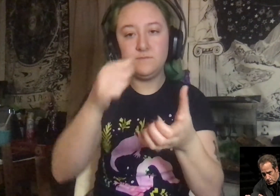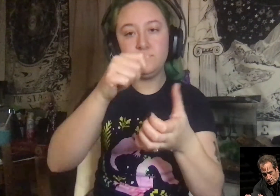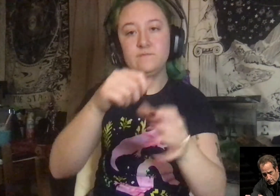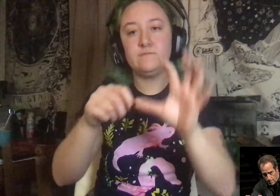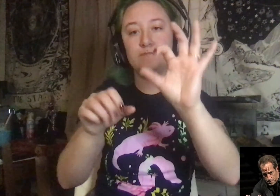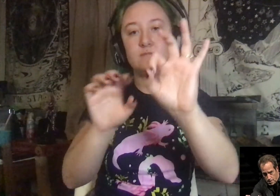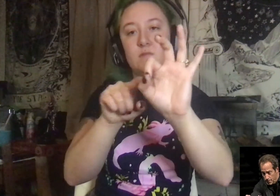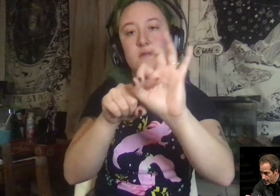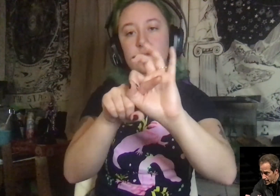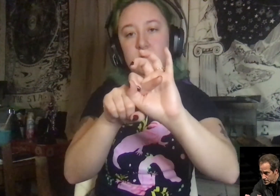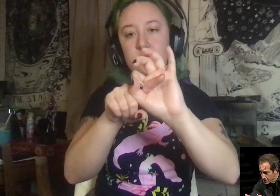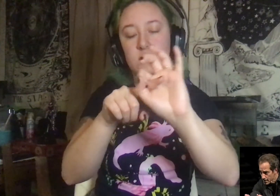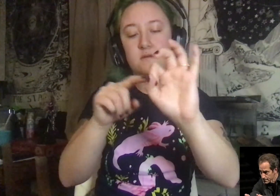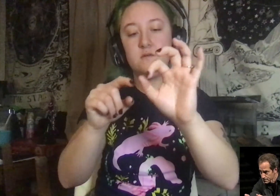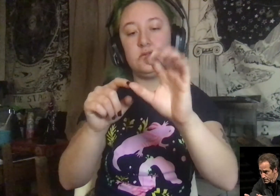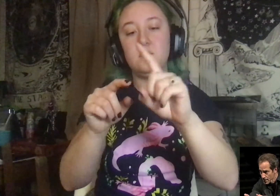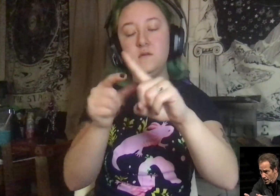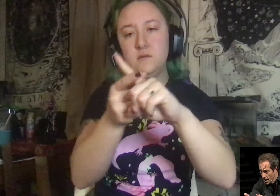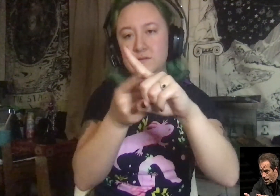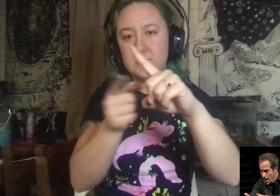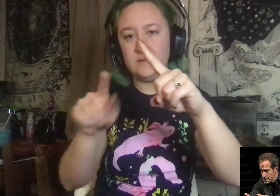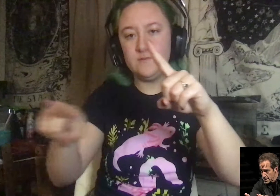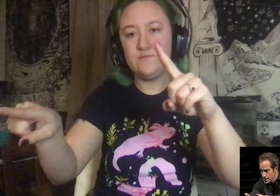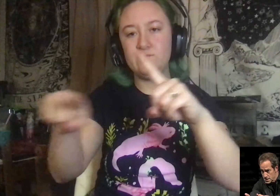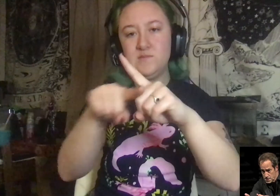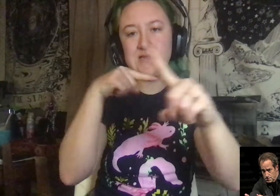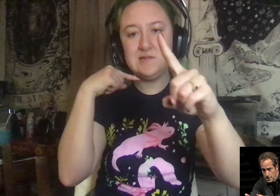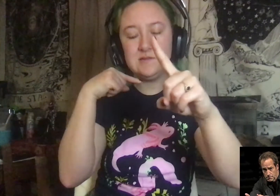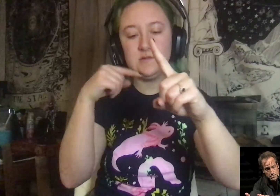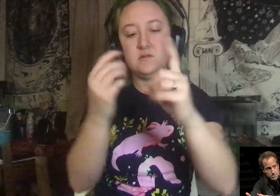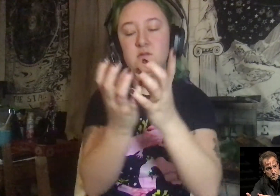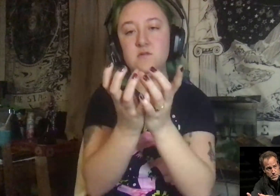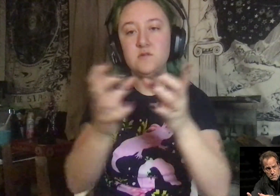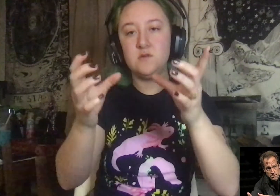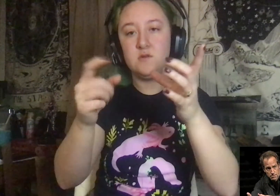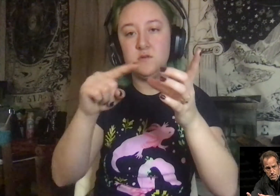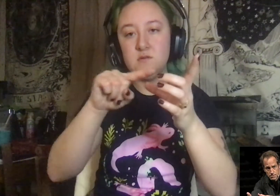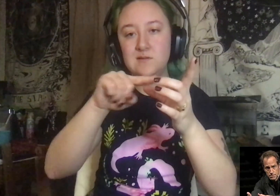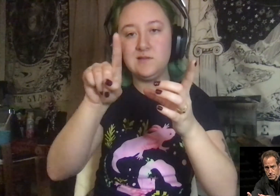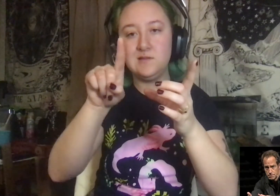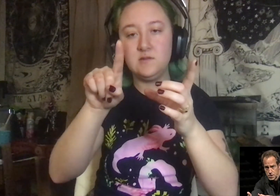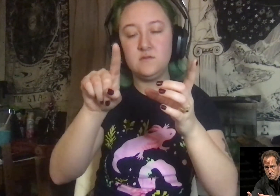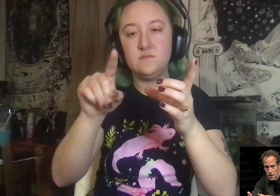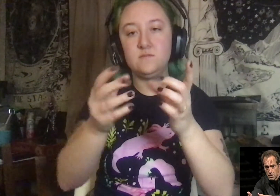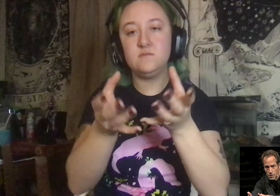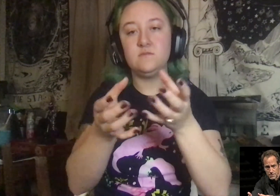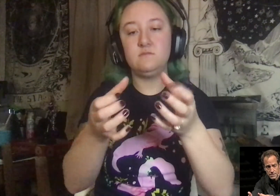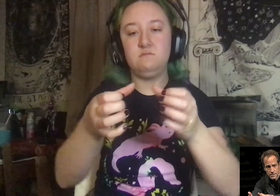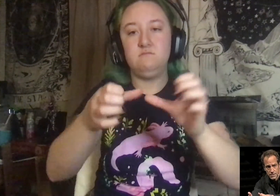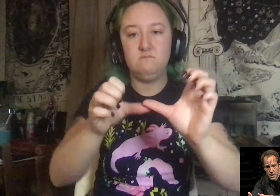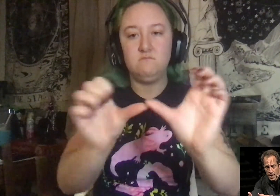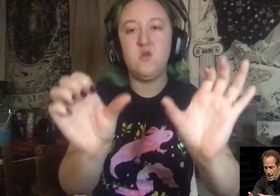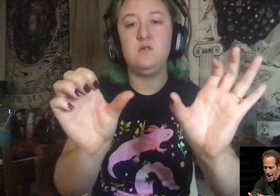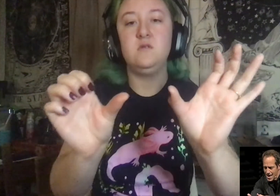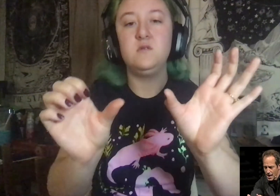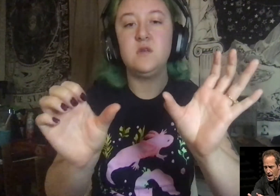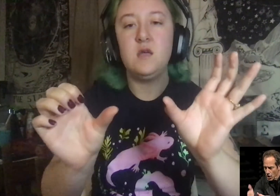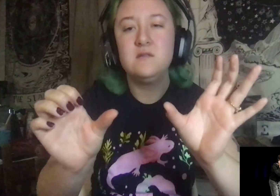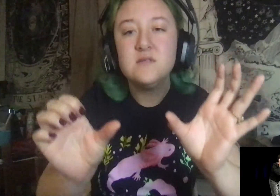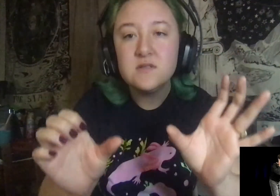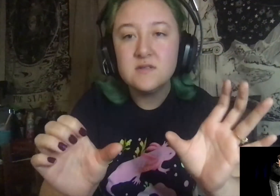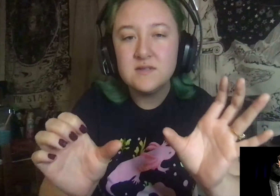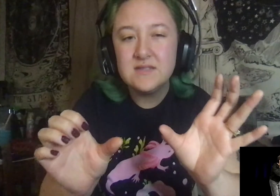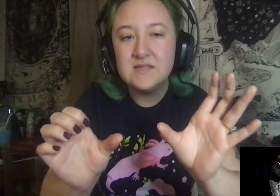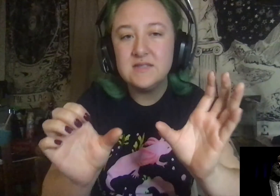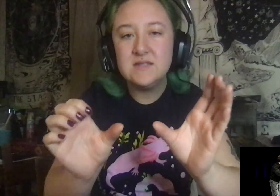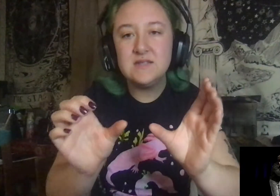emerge. They look like thumbs coming right at you, right? And he says, bite them. Just bite them off. And I